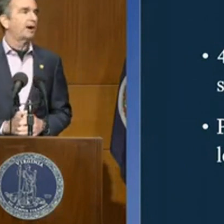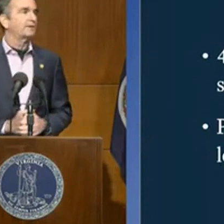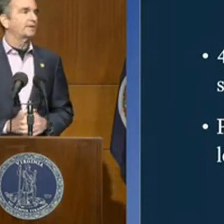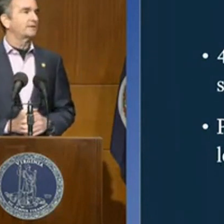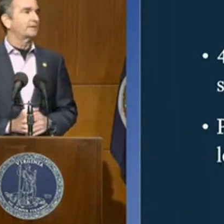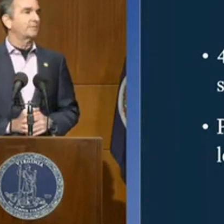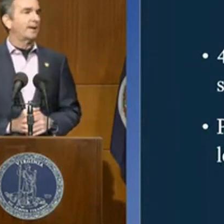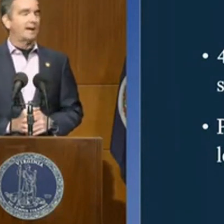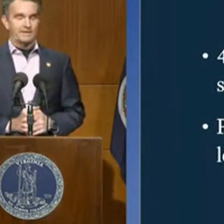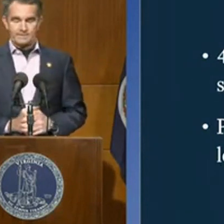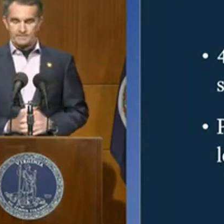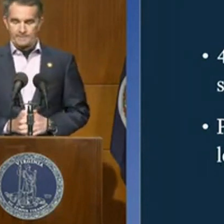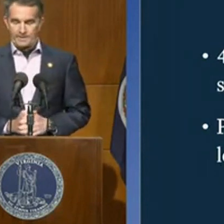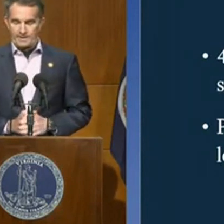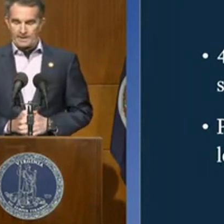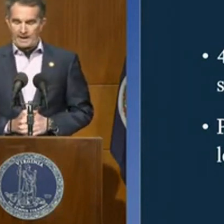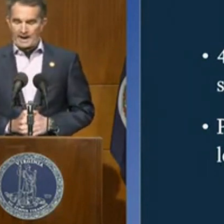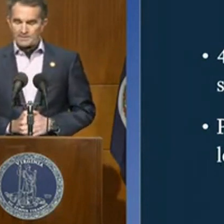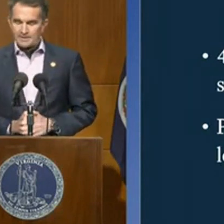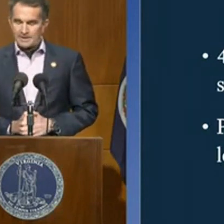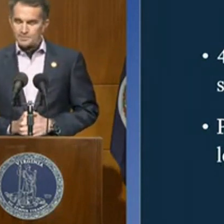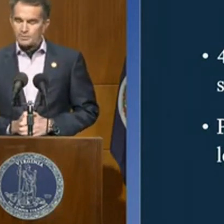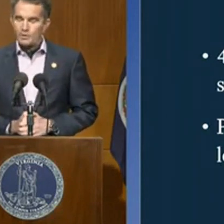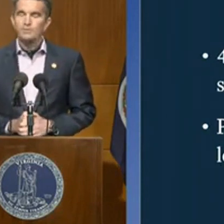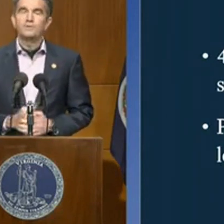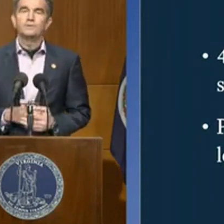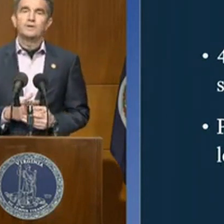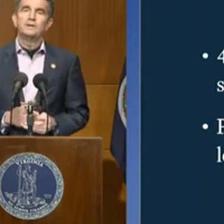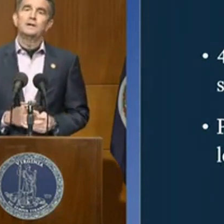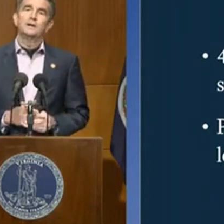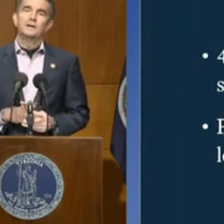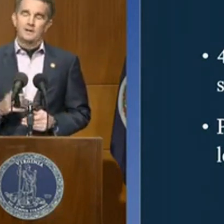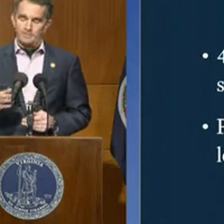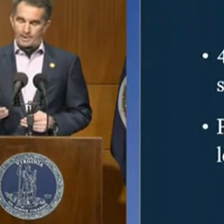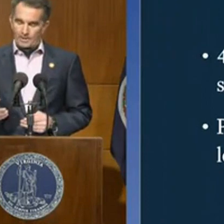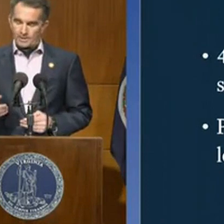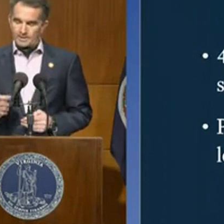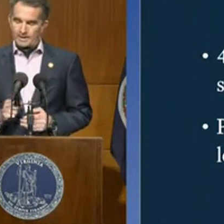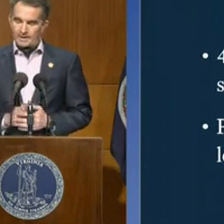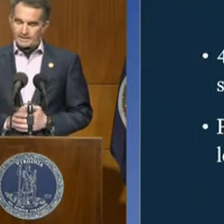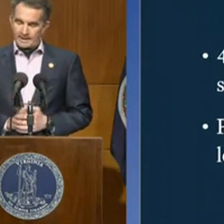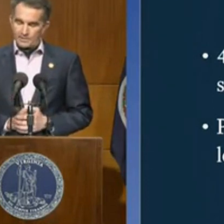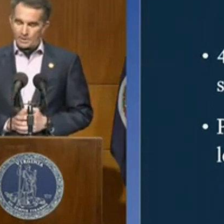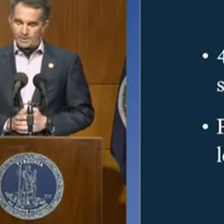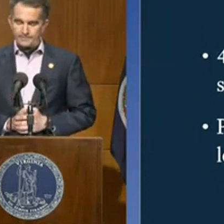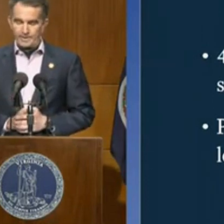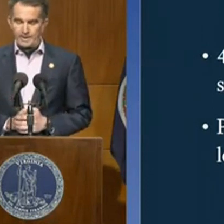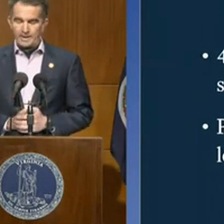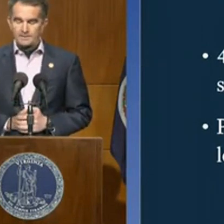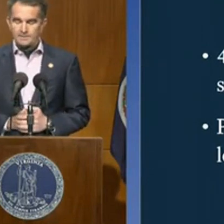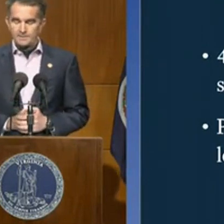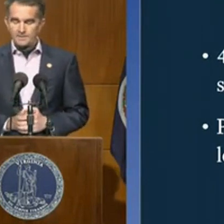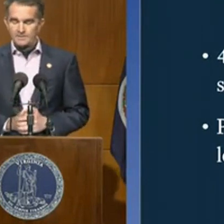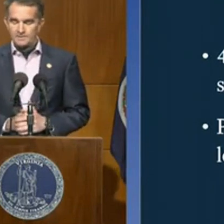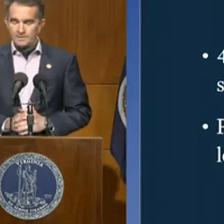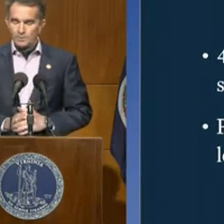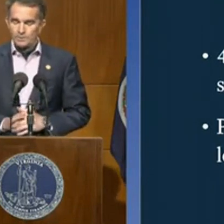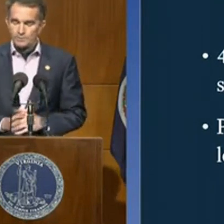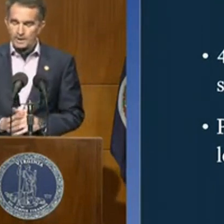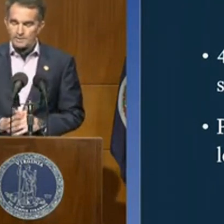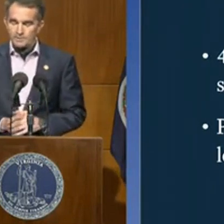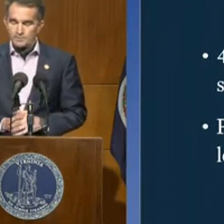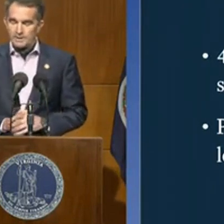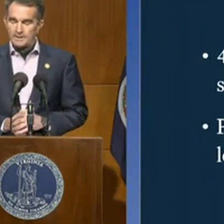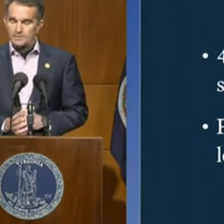meat processing plants. Our teams across Virginia, Maryland, and Delaware, and the CDC